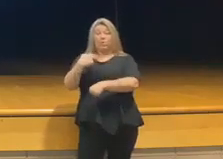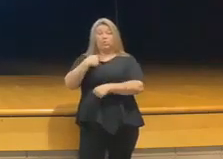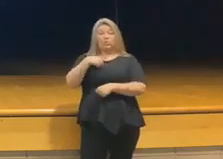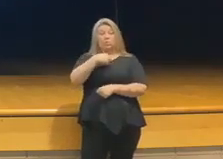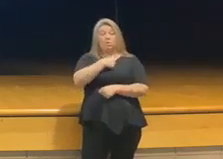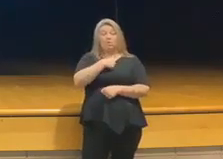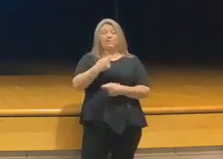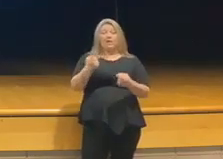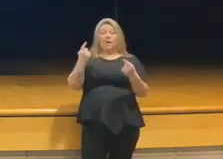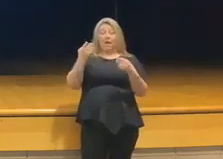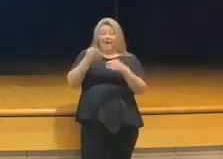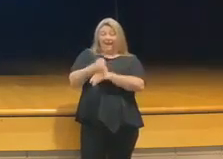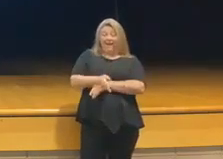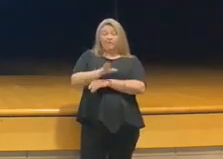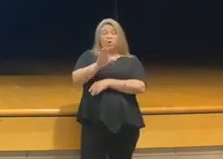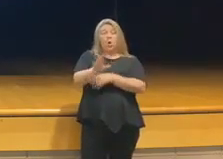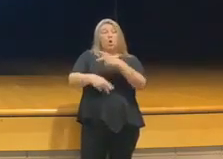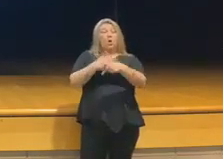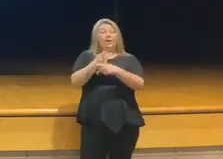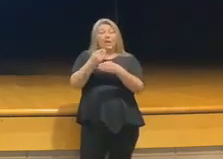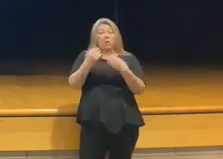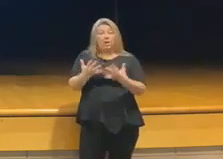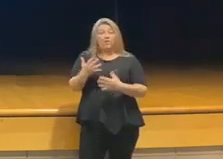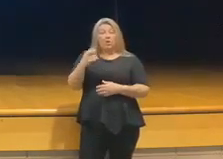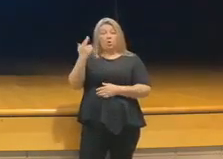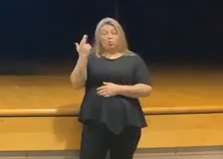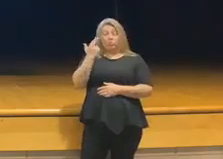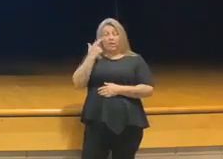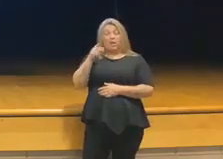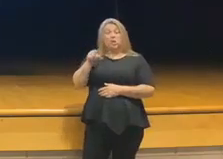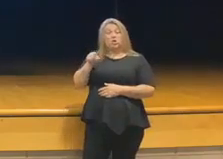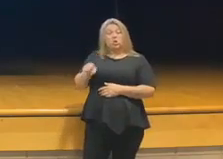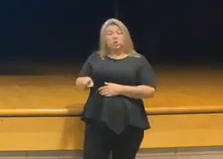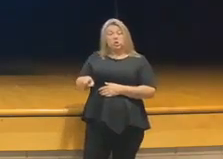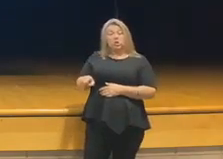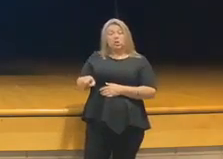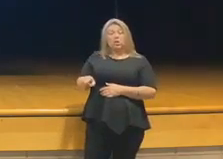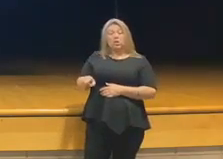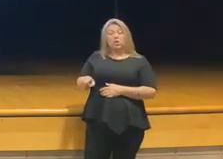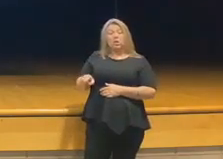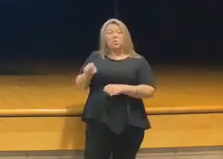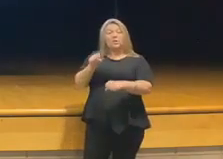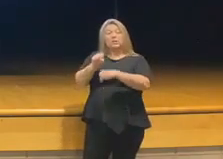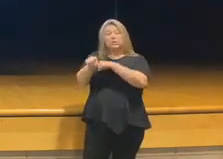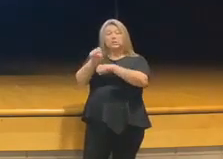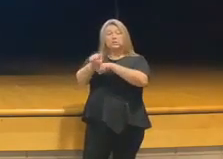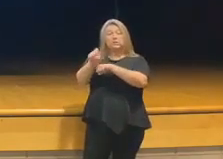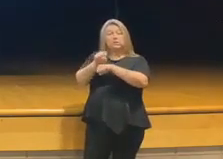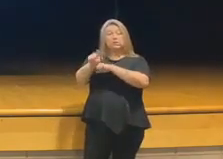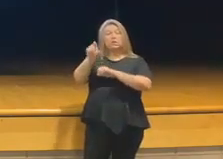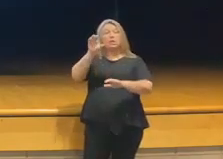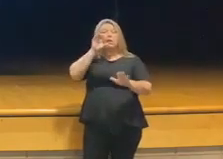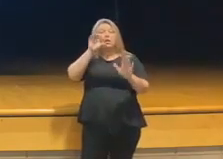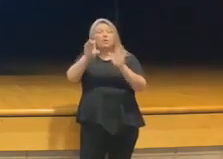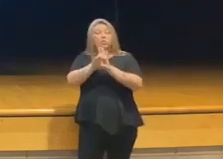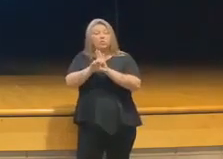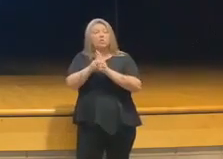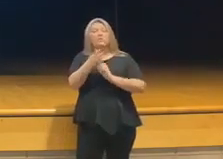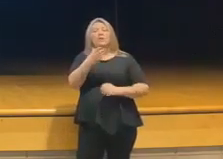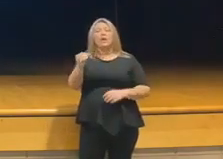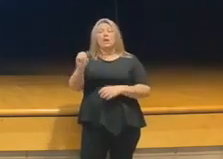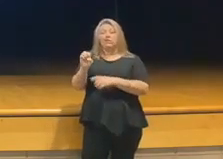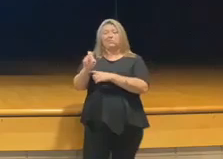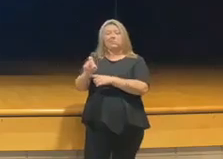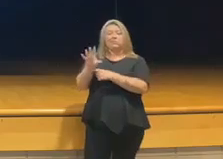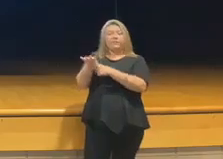after her caregiver discovered that she was sending photographs and sexually explicit videos to a